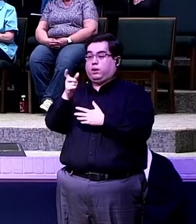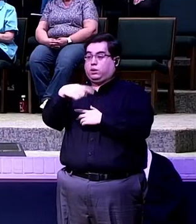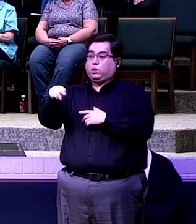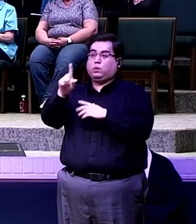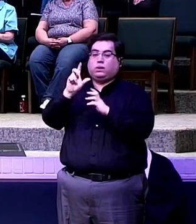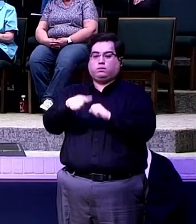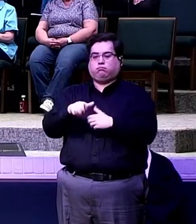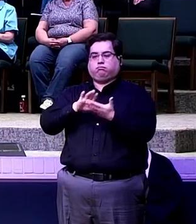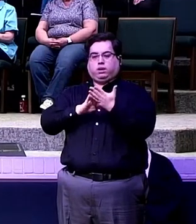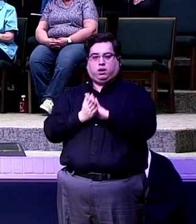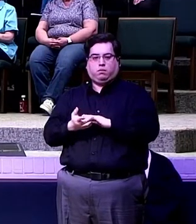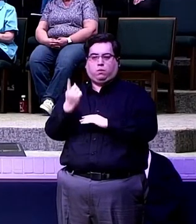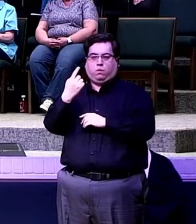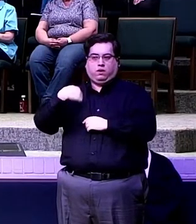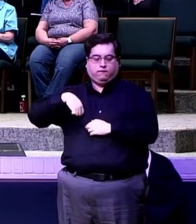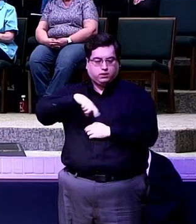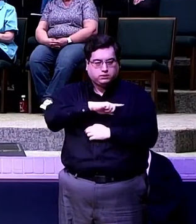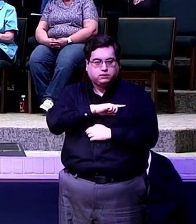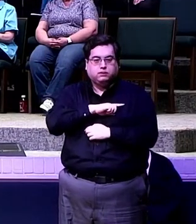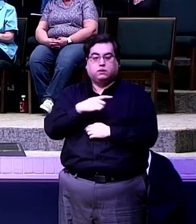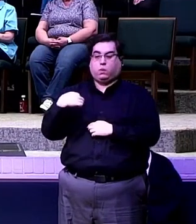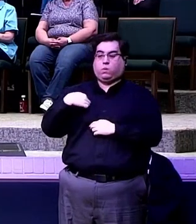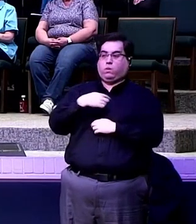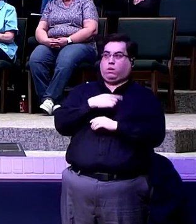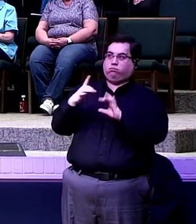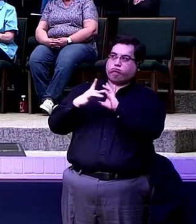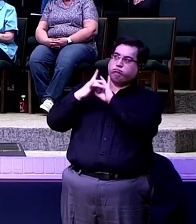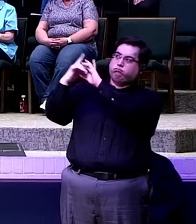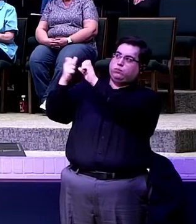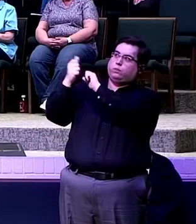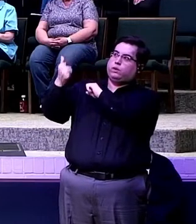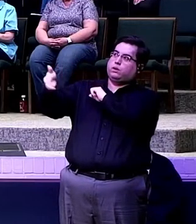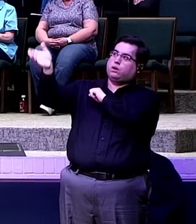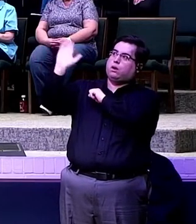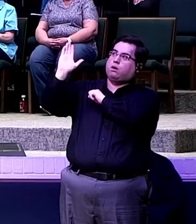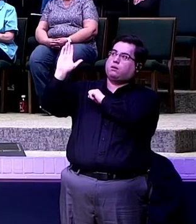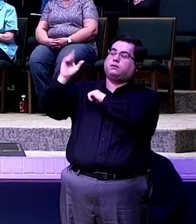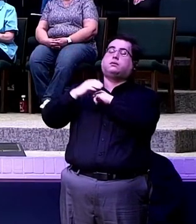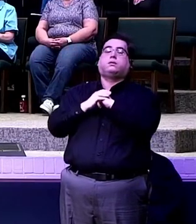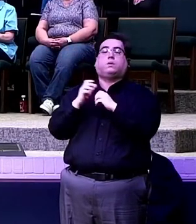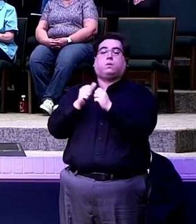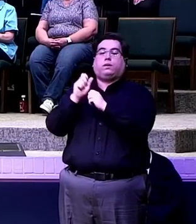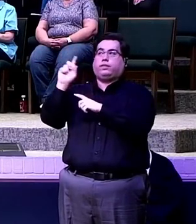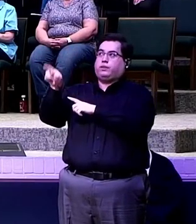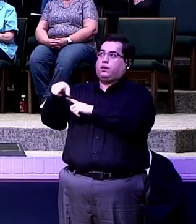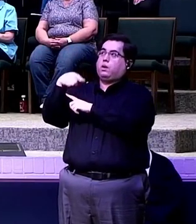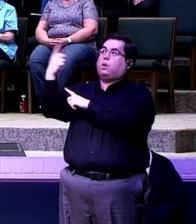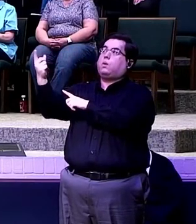us, as we are one with God and with the only